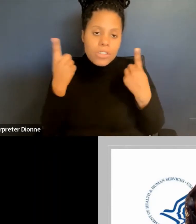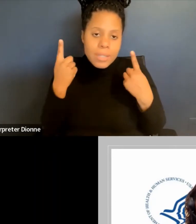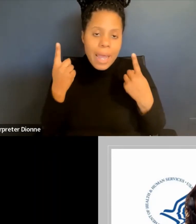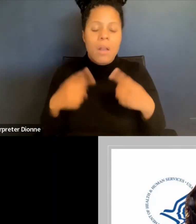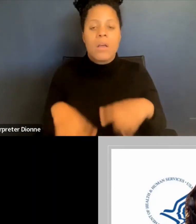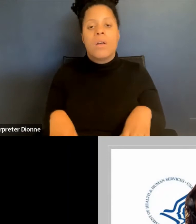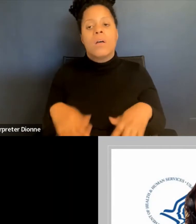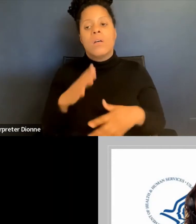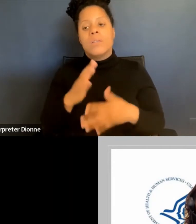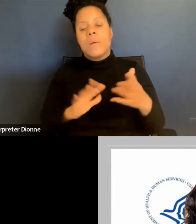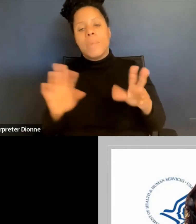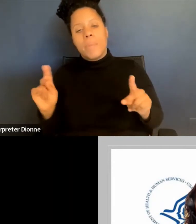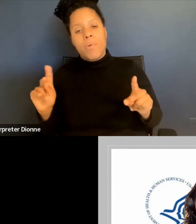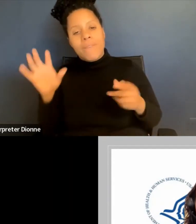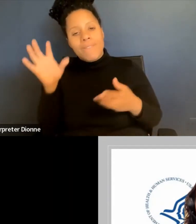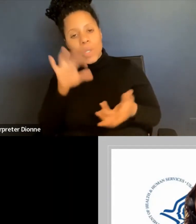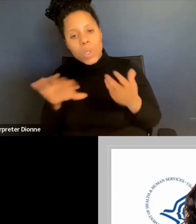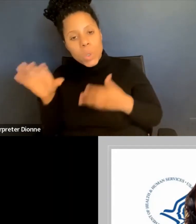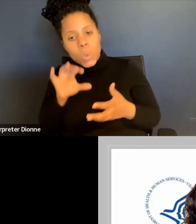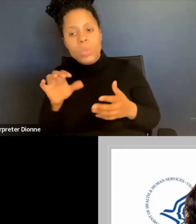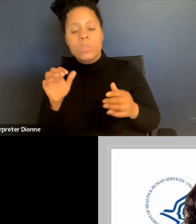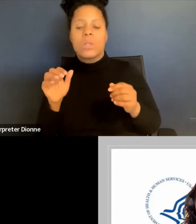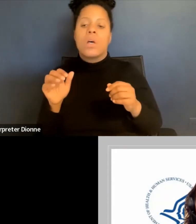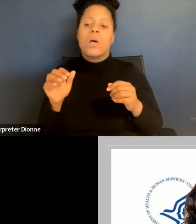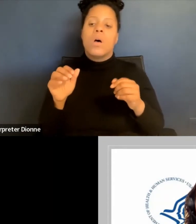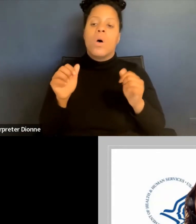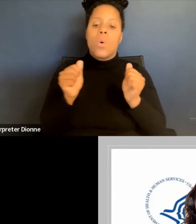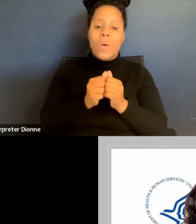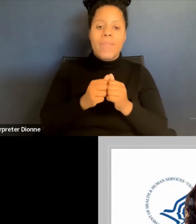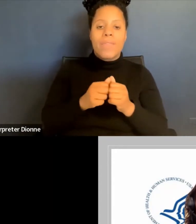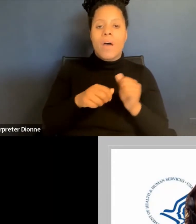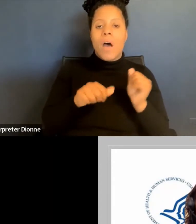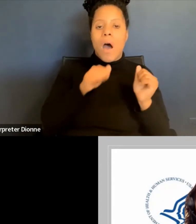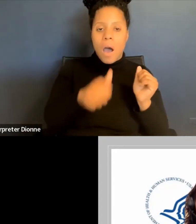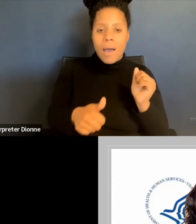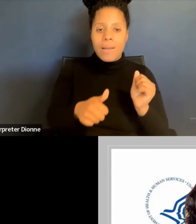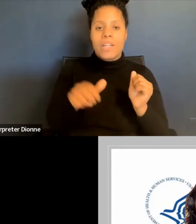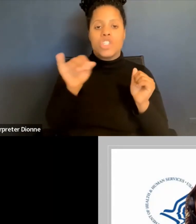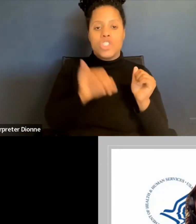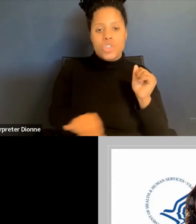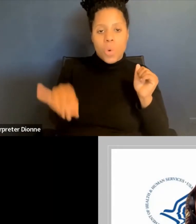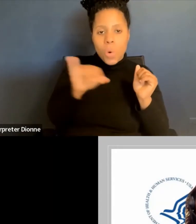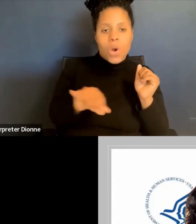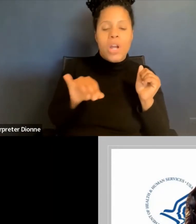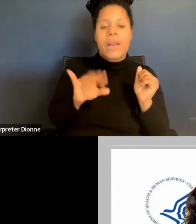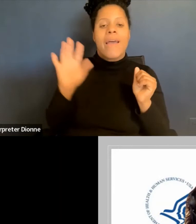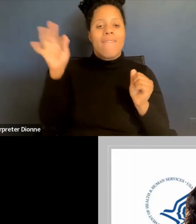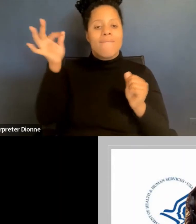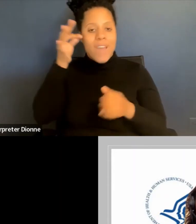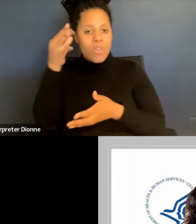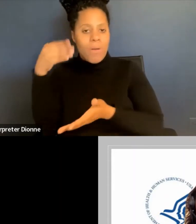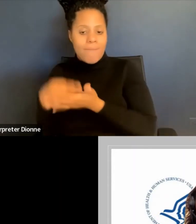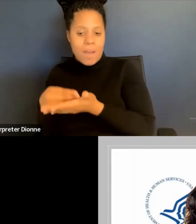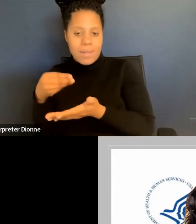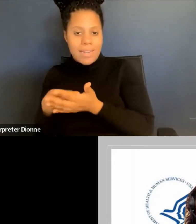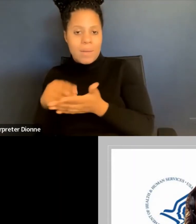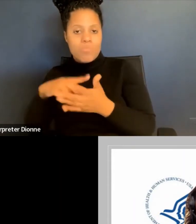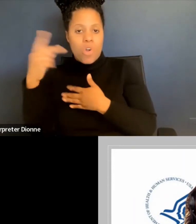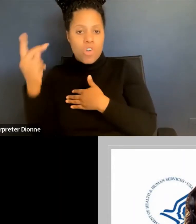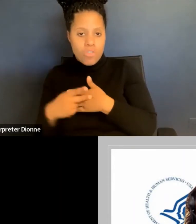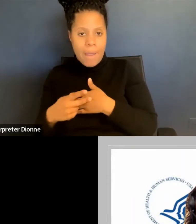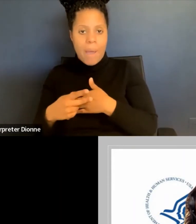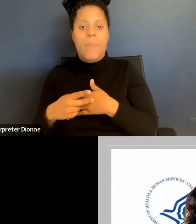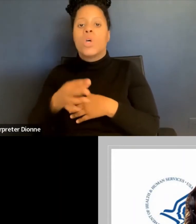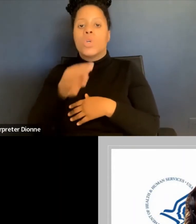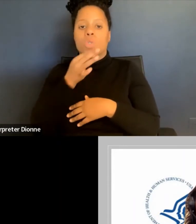uninsured reimbursement programs that are ending under the federal funding and then these programs. These programs continue to have the supplies available for